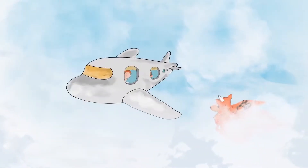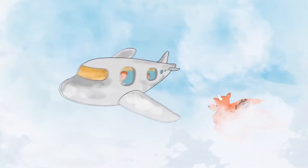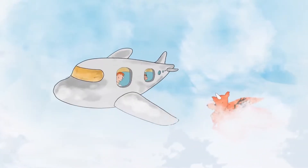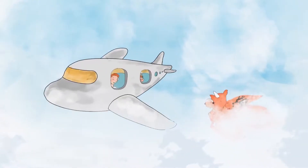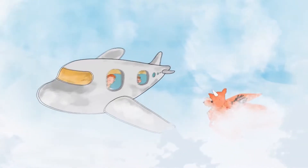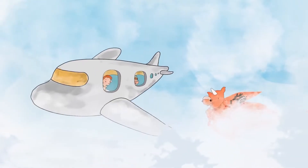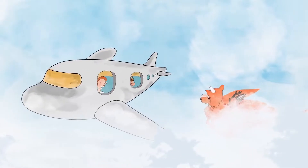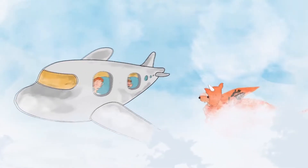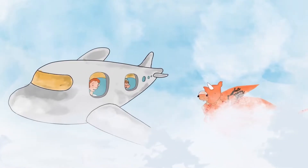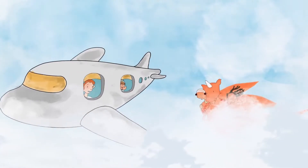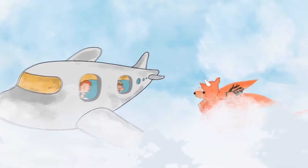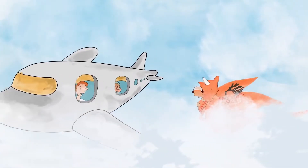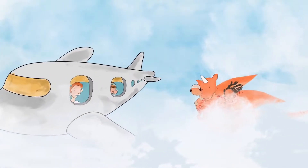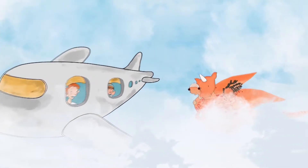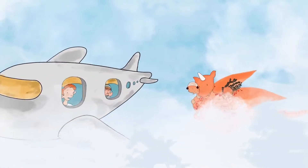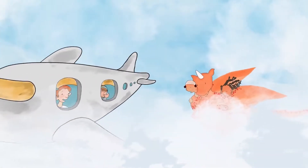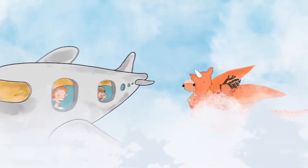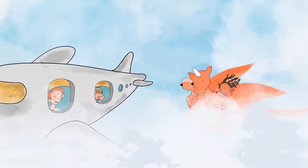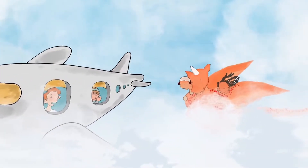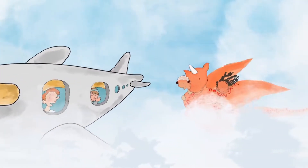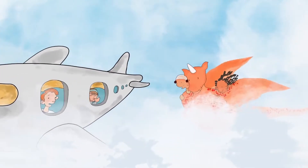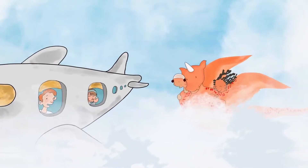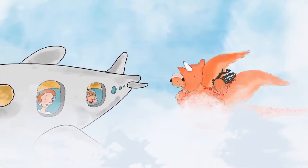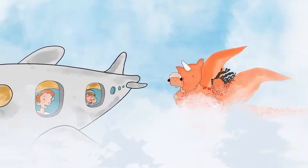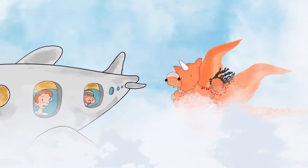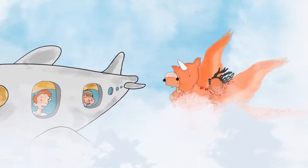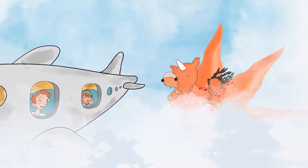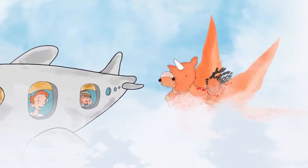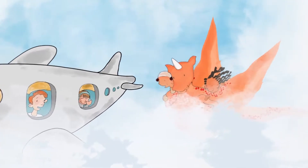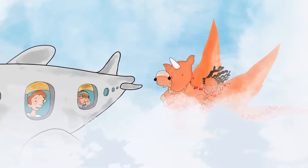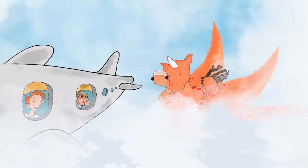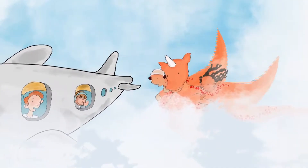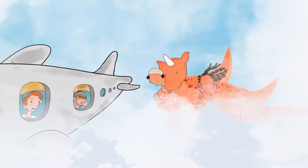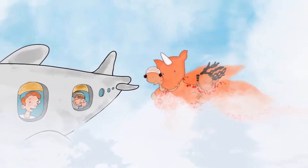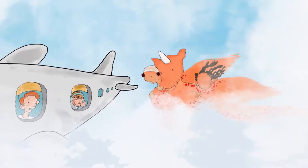the passengers looked out at them in awe.